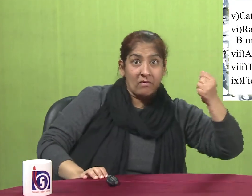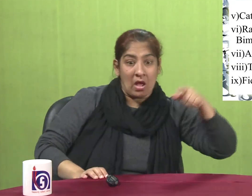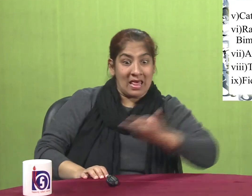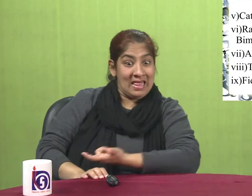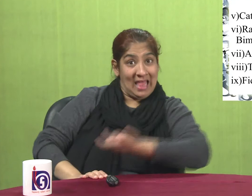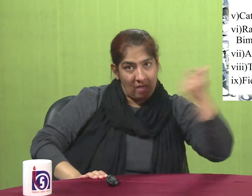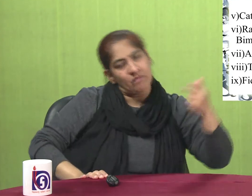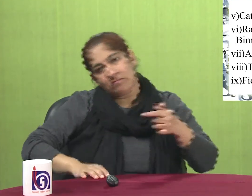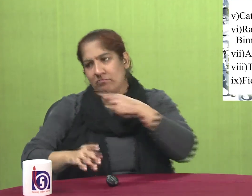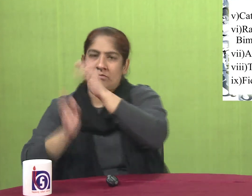Theft insurance.